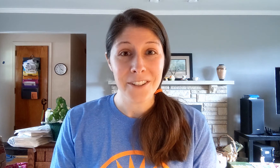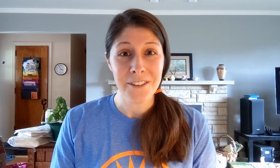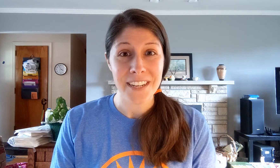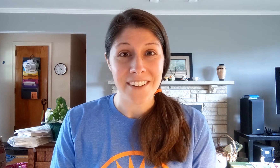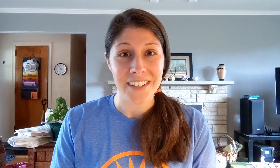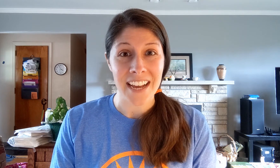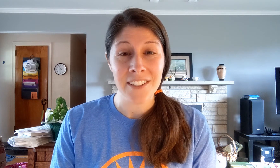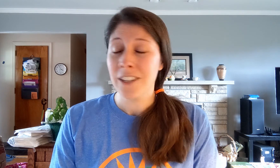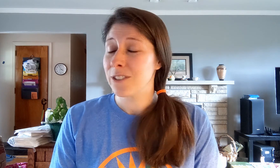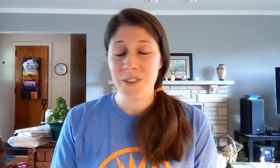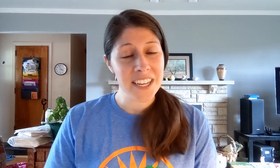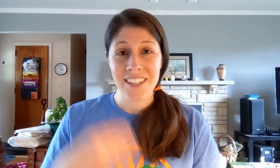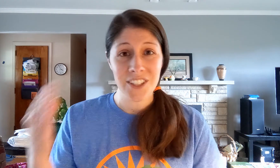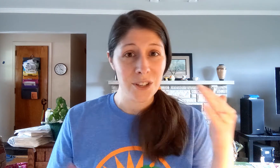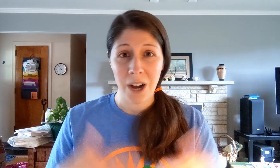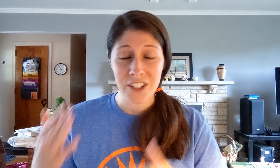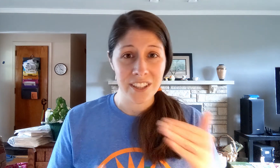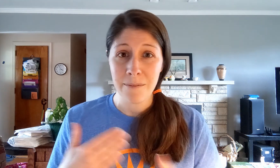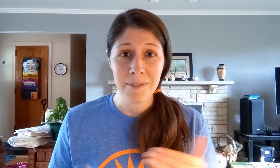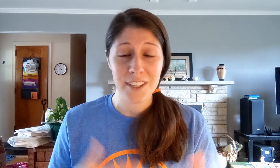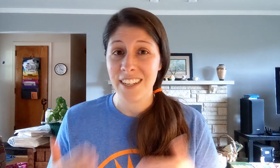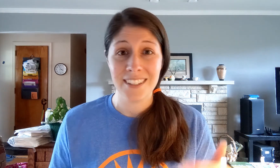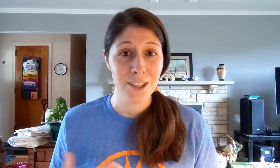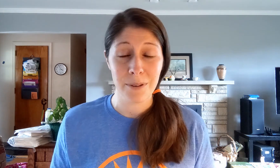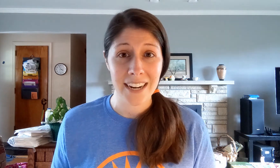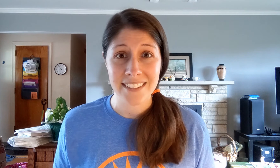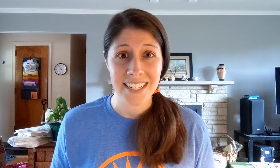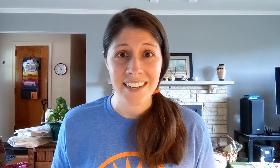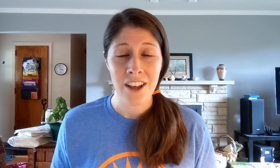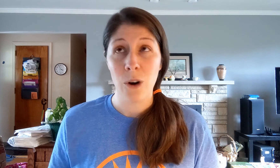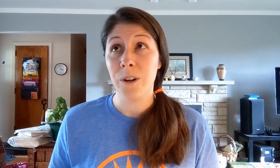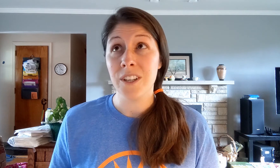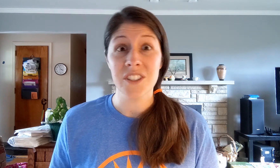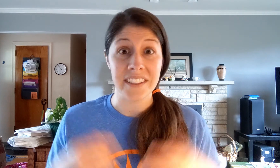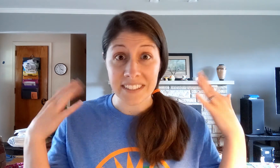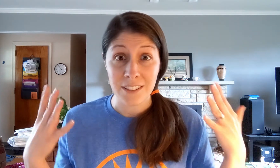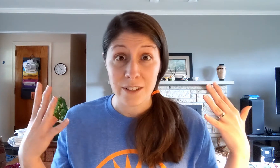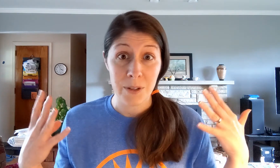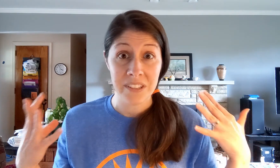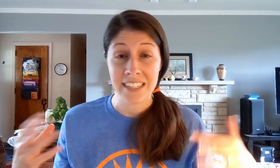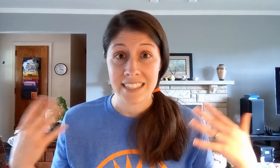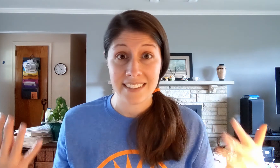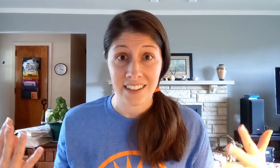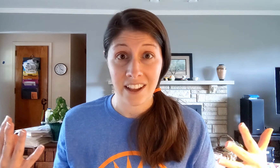rehearsal videos, guys. So you can continue watching them to continue practicing, or you can just listen to the music and sing